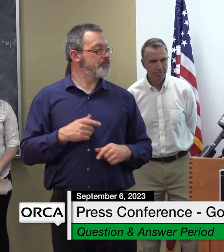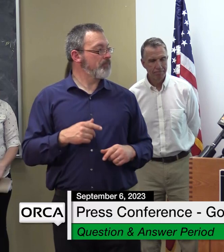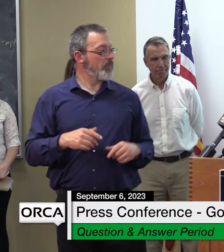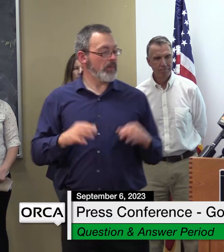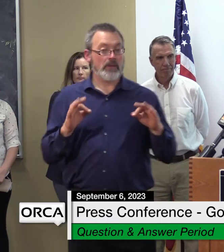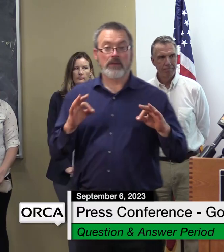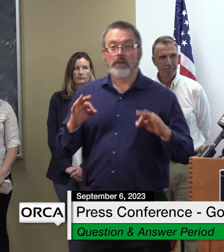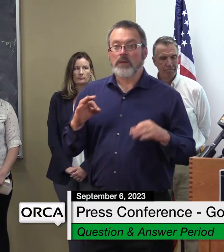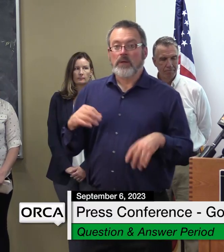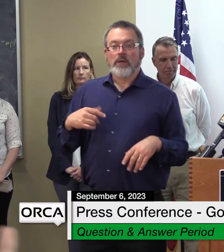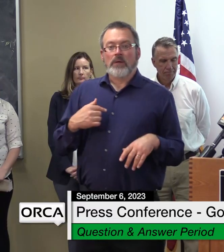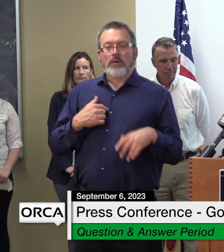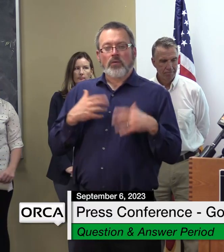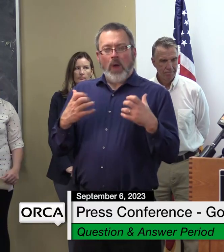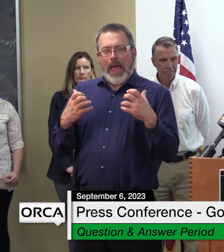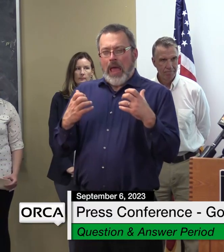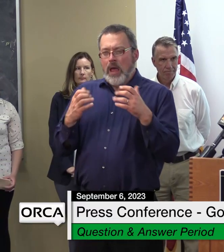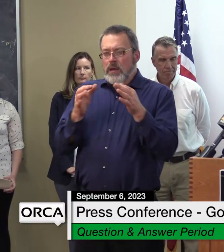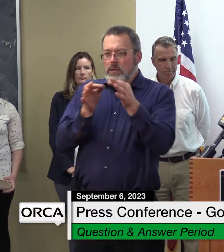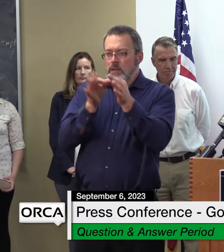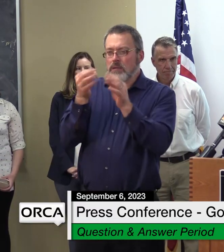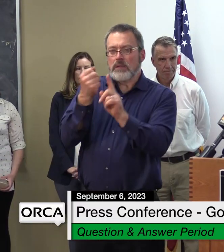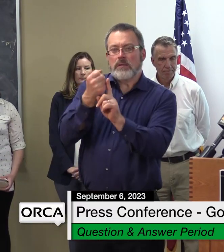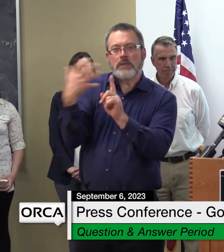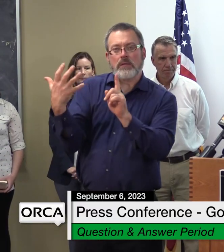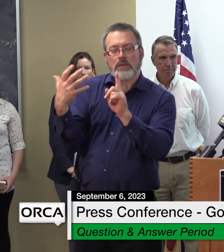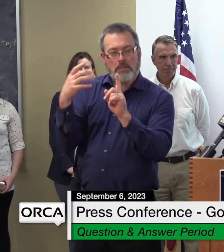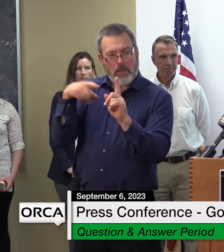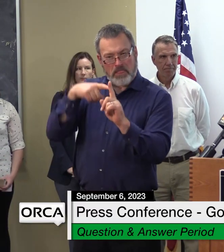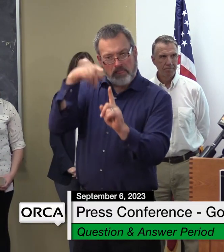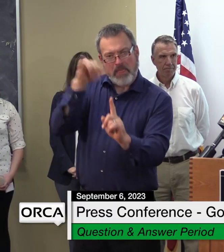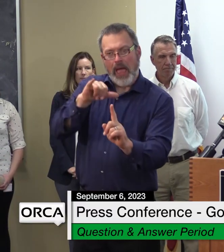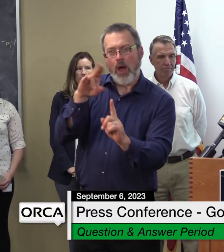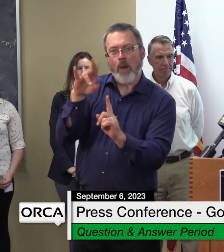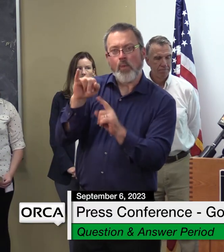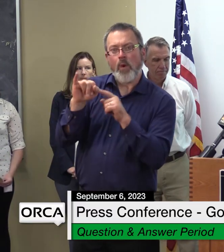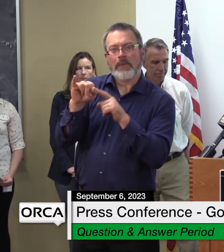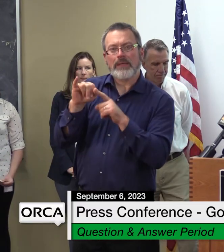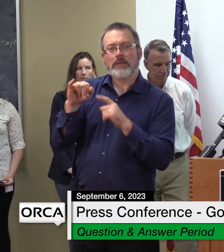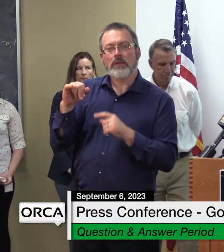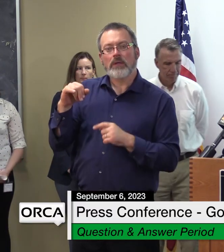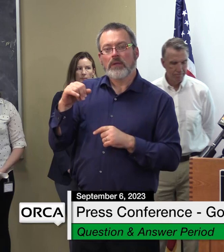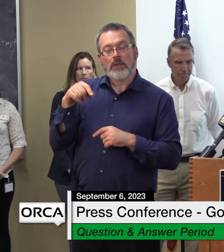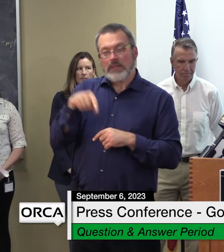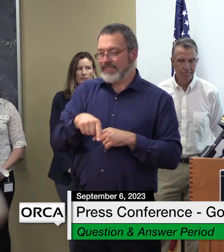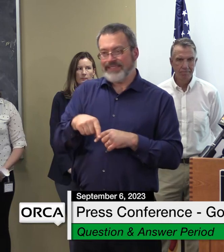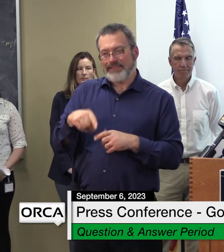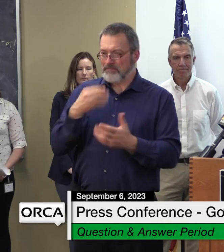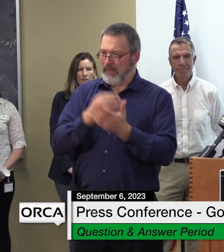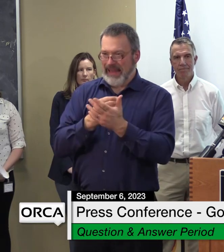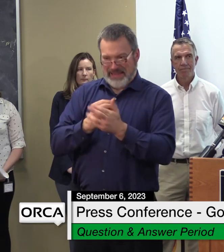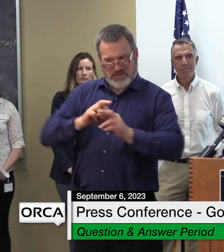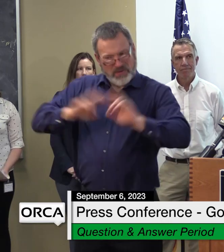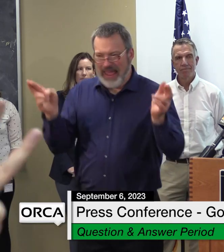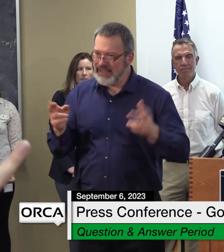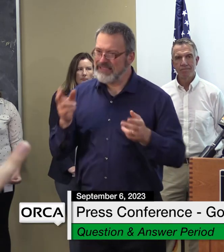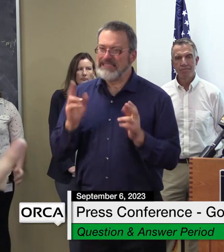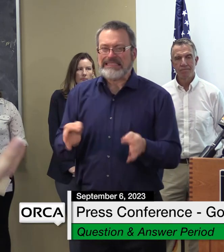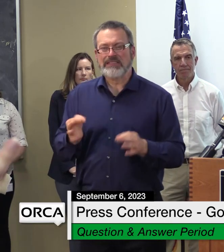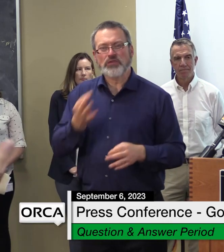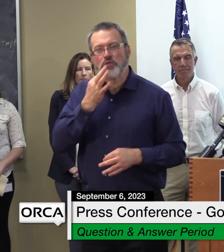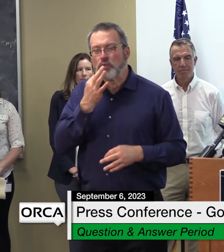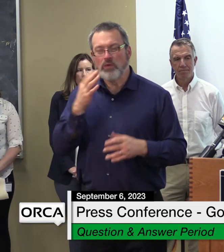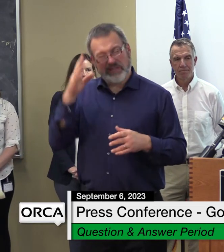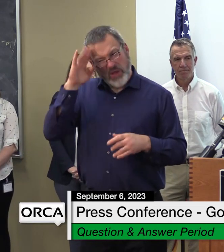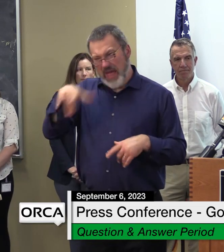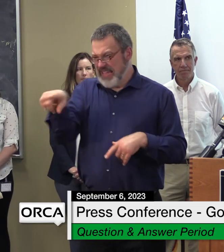I just want to echo the governor's comments that it can't come fast enough, and we certainly recognize that. I also just want to